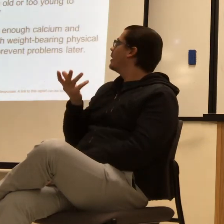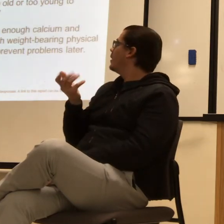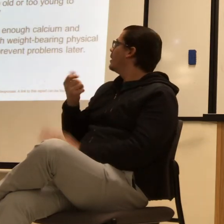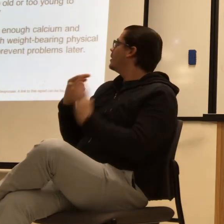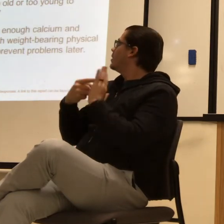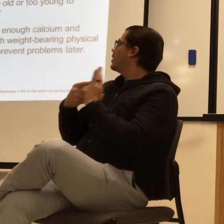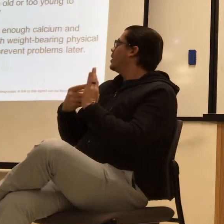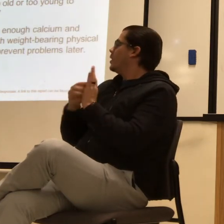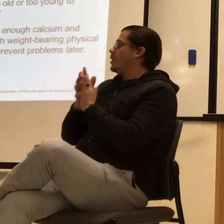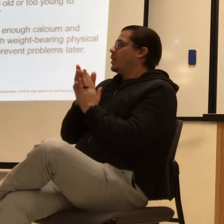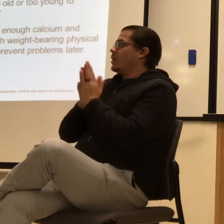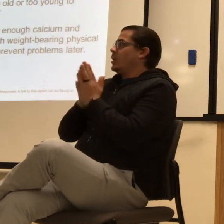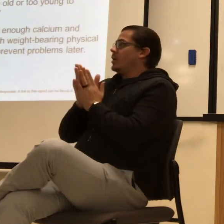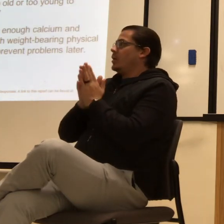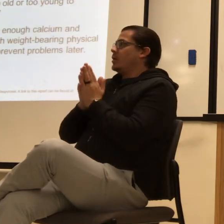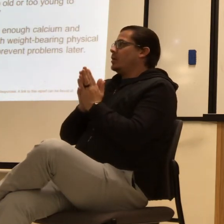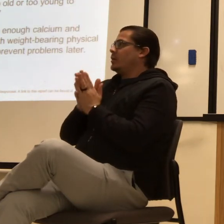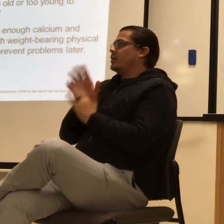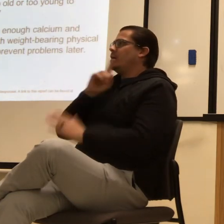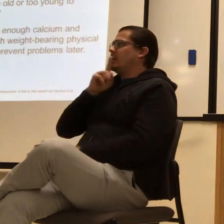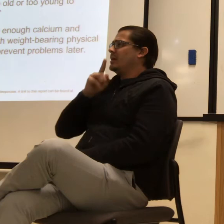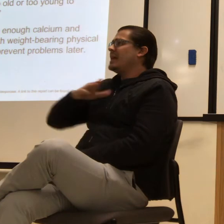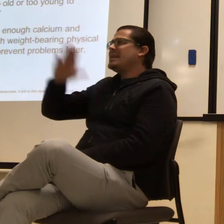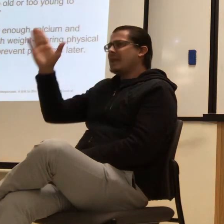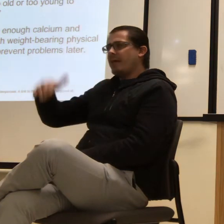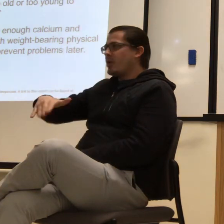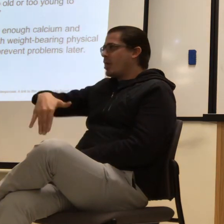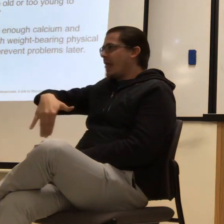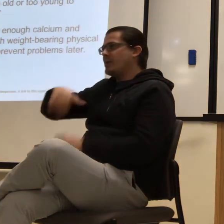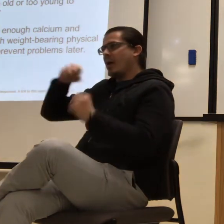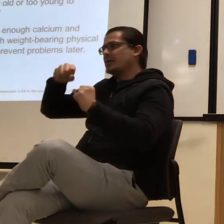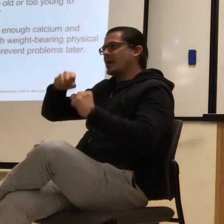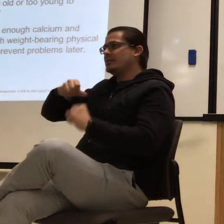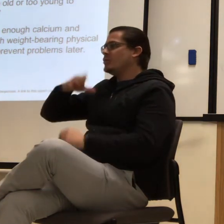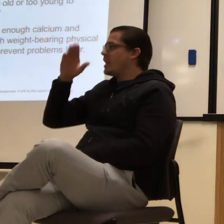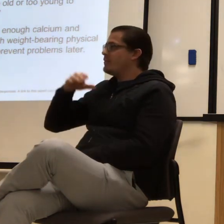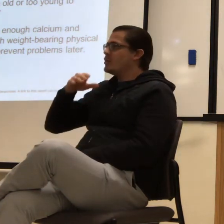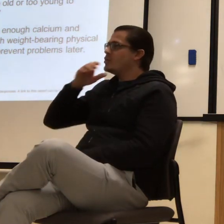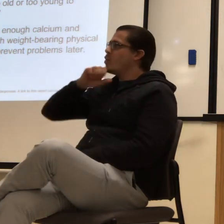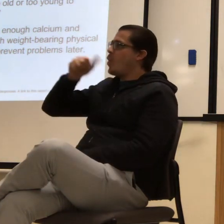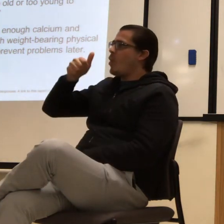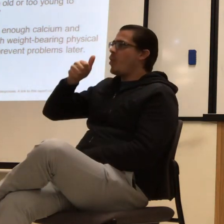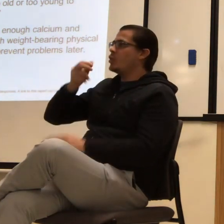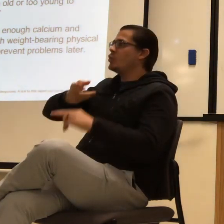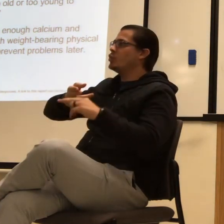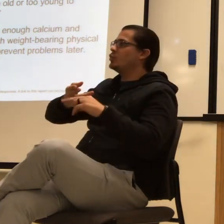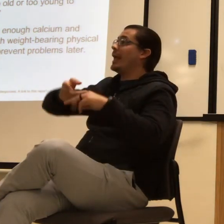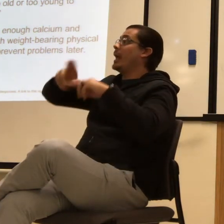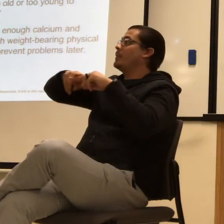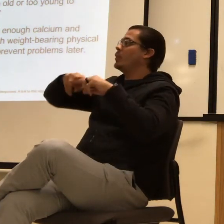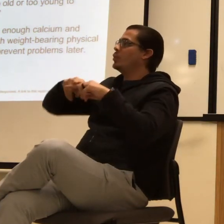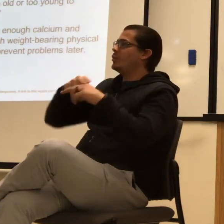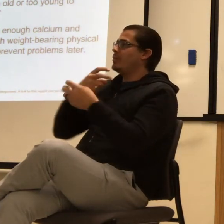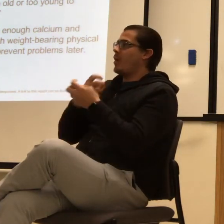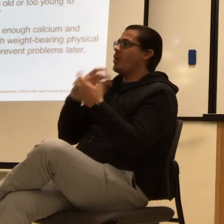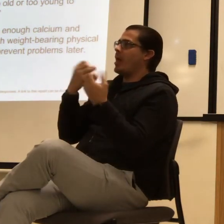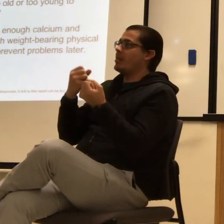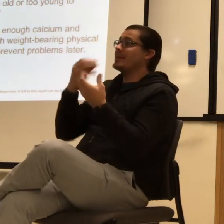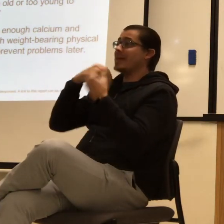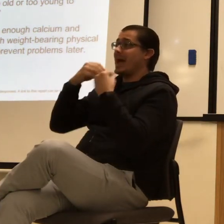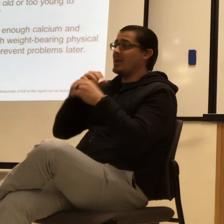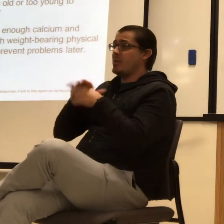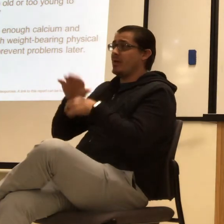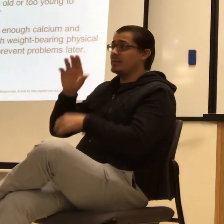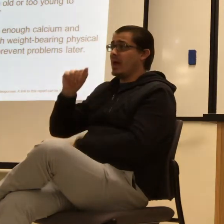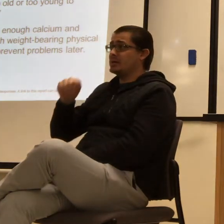show you that well, it's never too late to exercise. You're never too old or too young to improve bone health. At all ages, a diet with enough calcium and